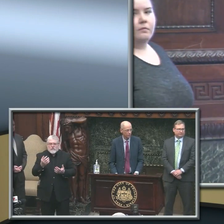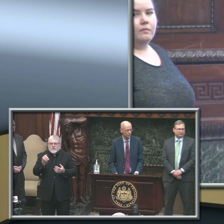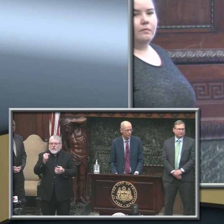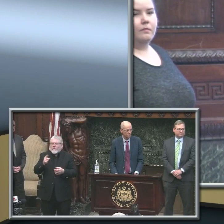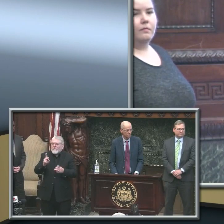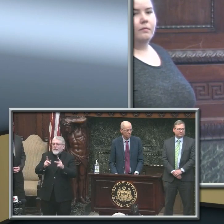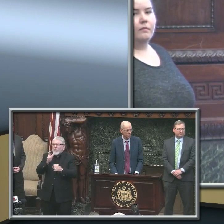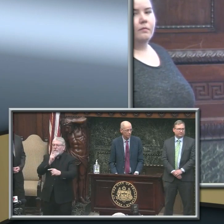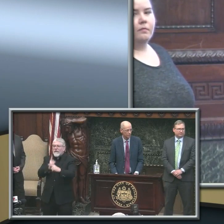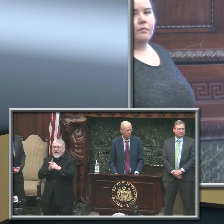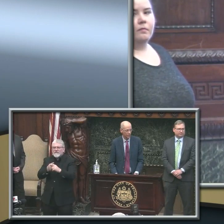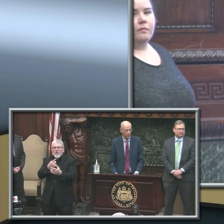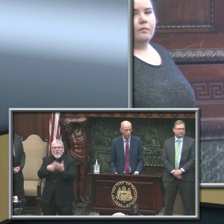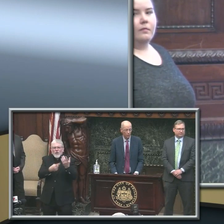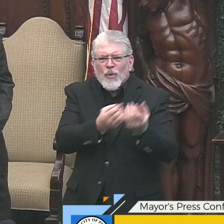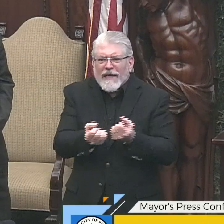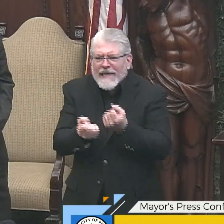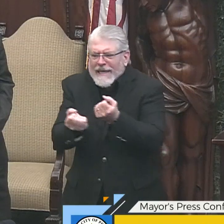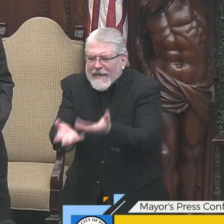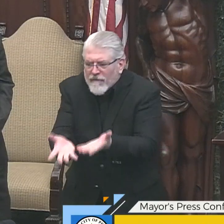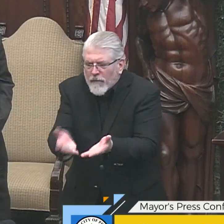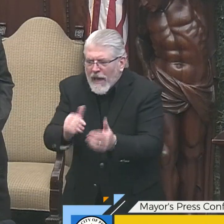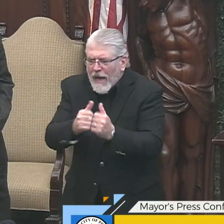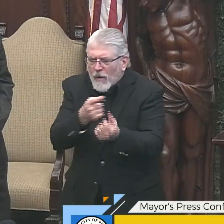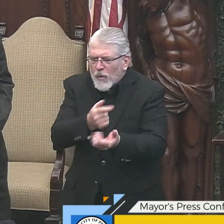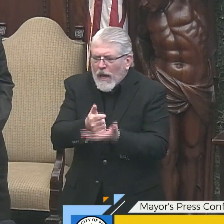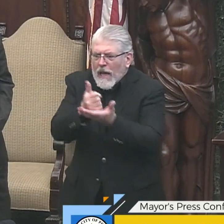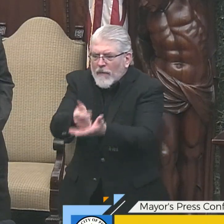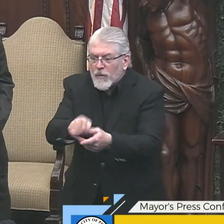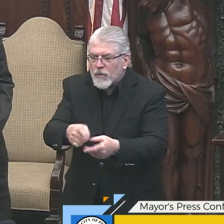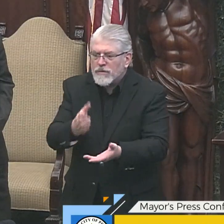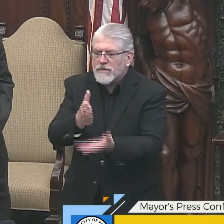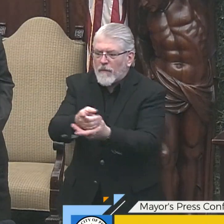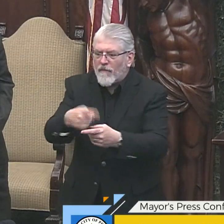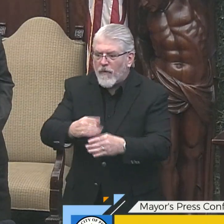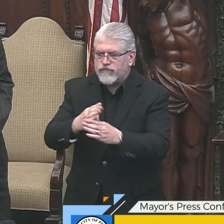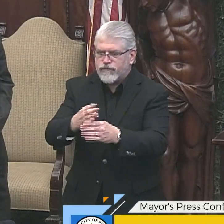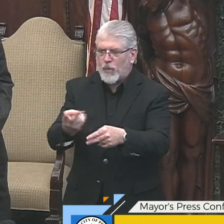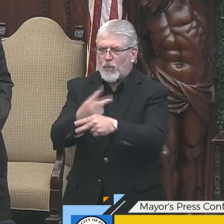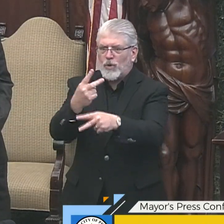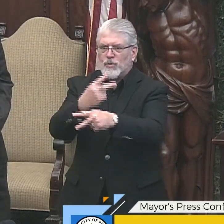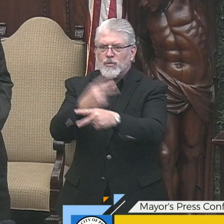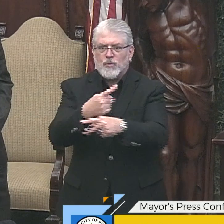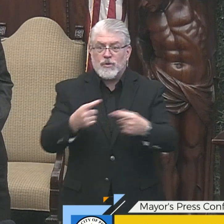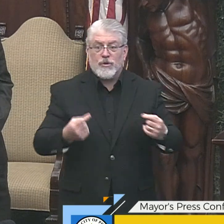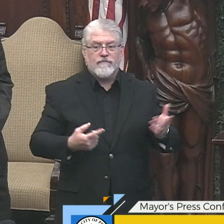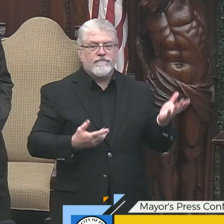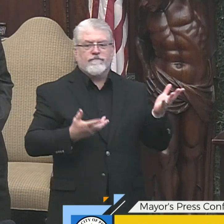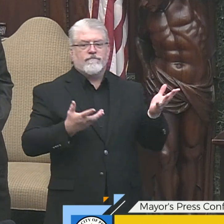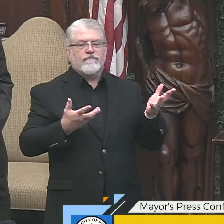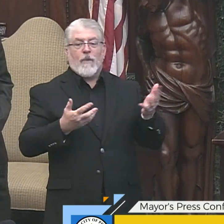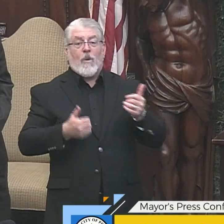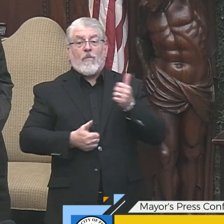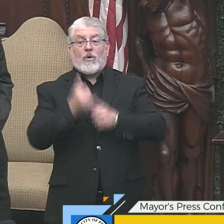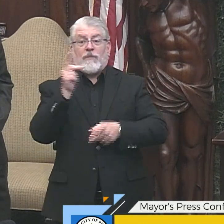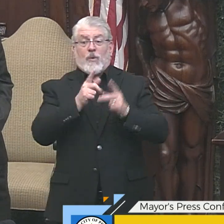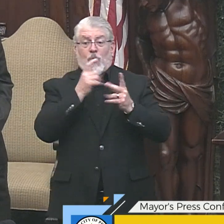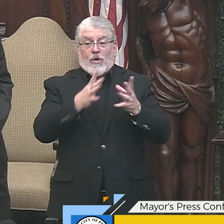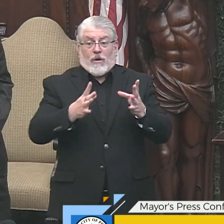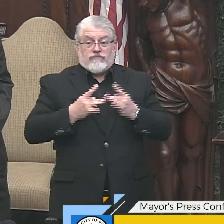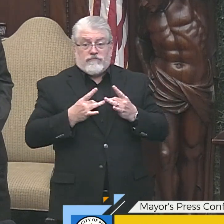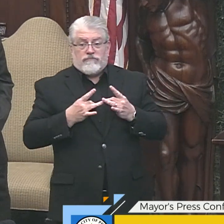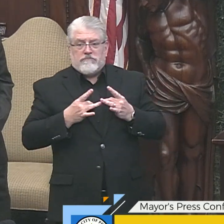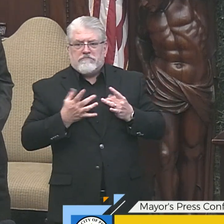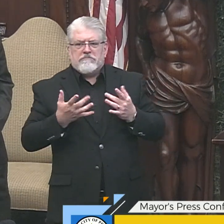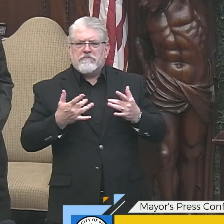they don't get really, really sick? Well, most people who get this infection have a mild illness, and they can stay at home and they recover on